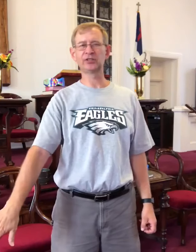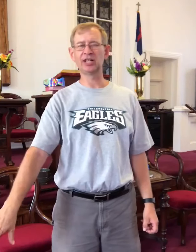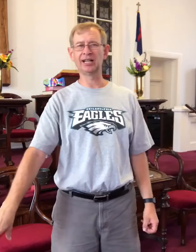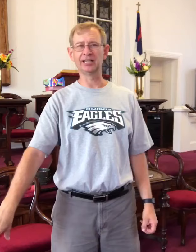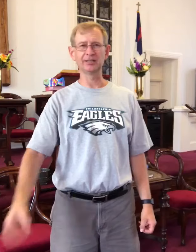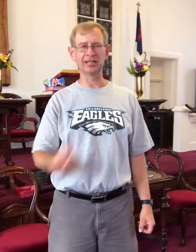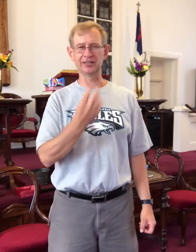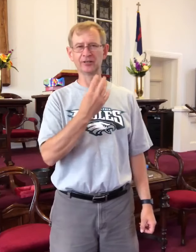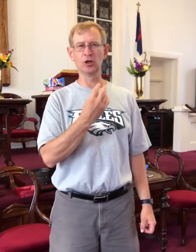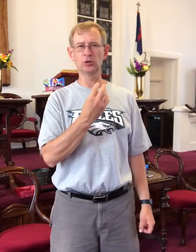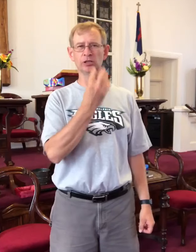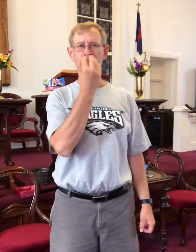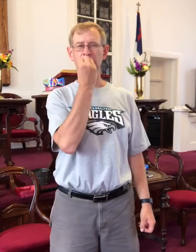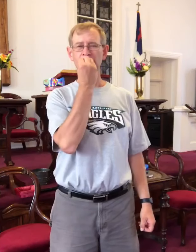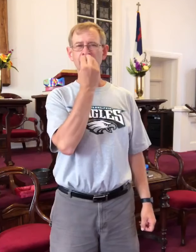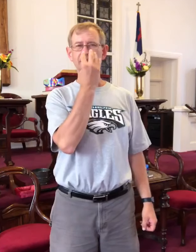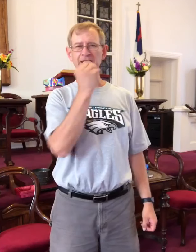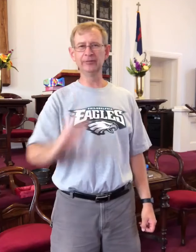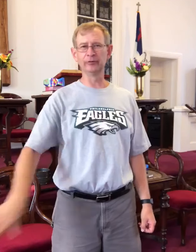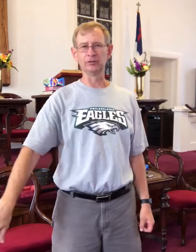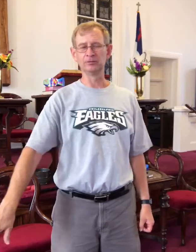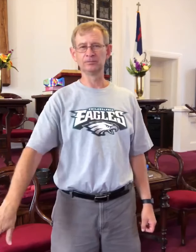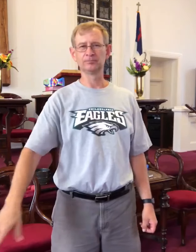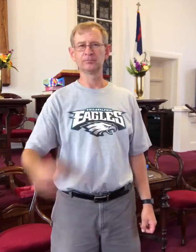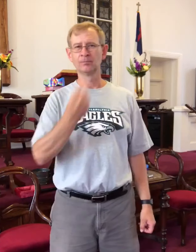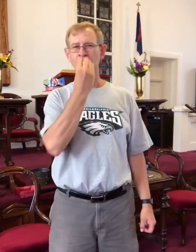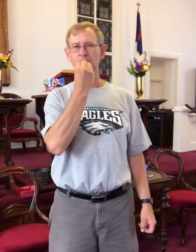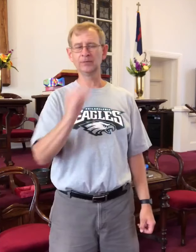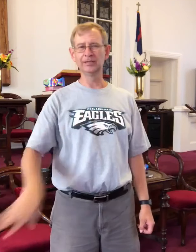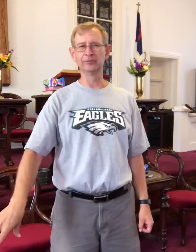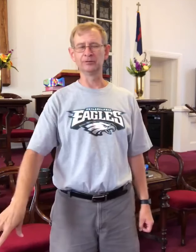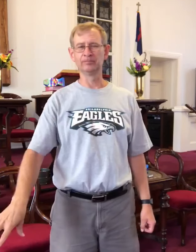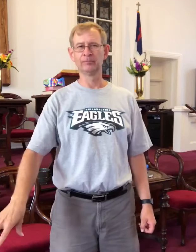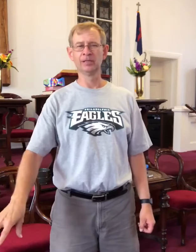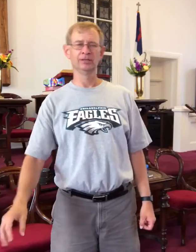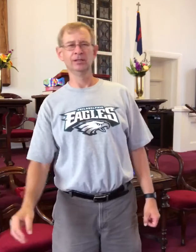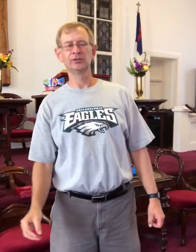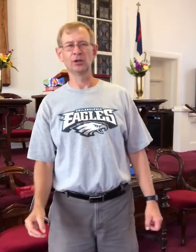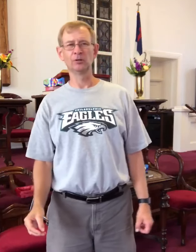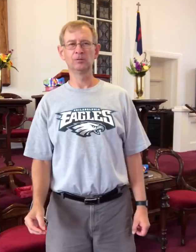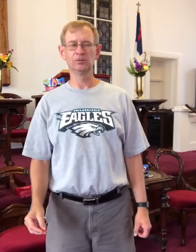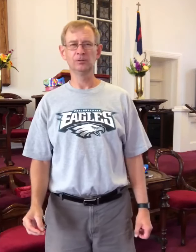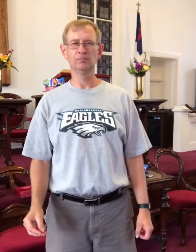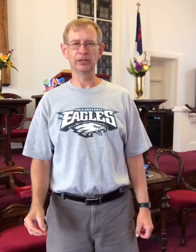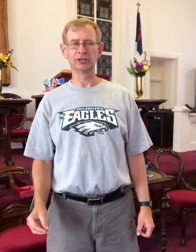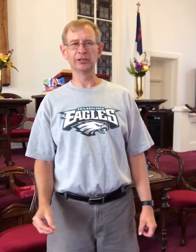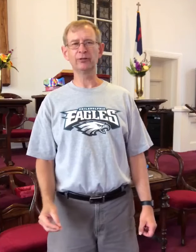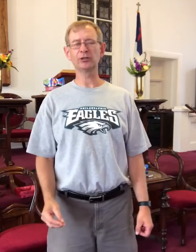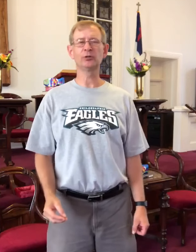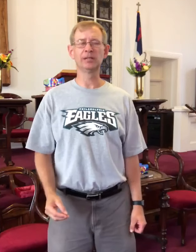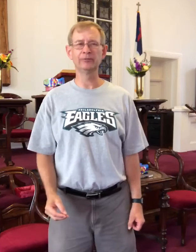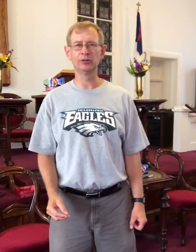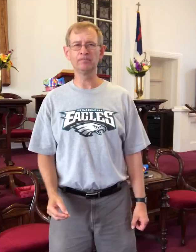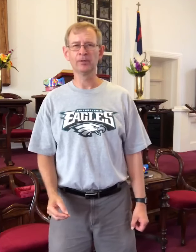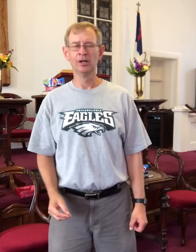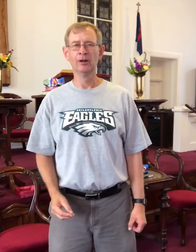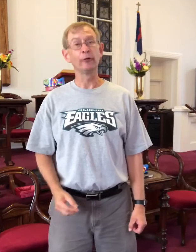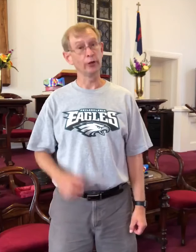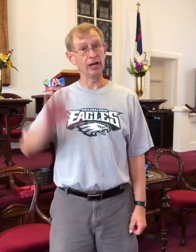side like they're no good. Evil. Evil. So, but deliver us from evil. For